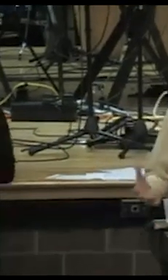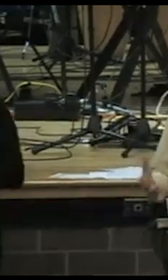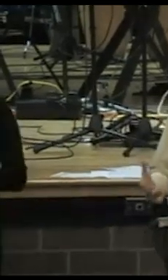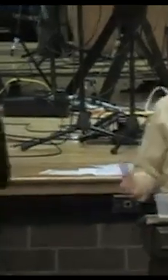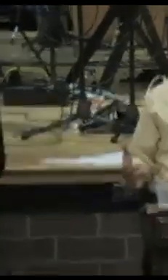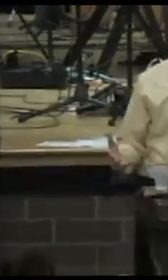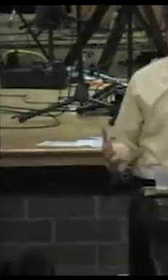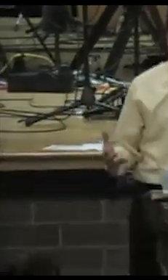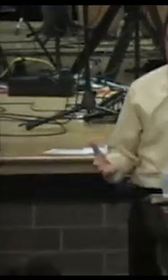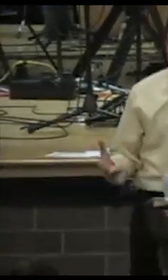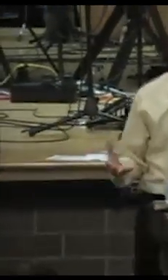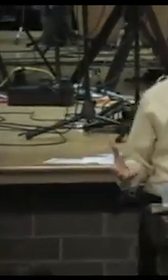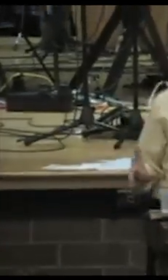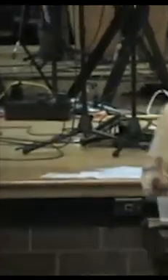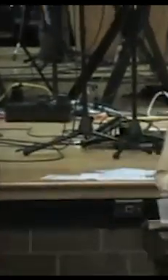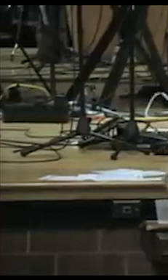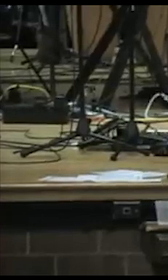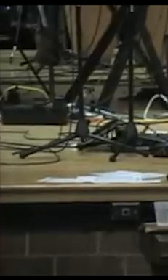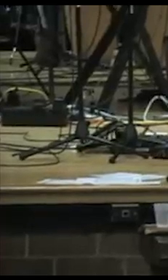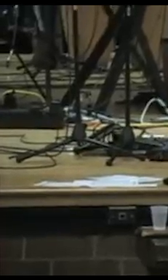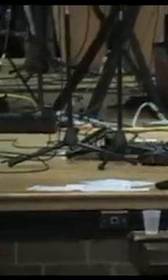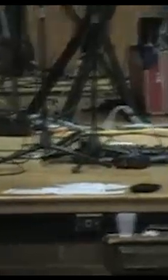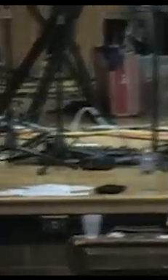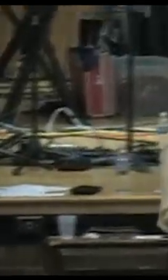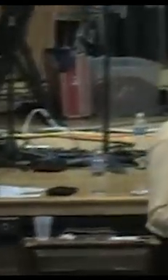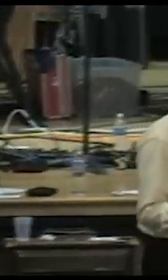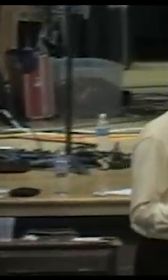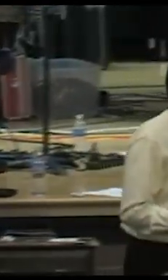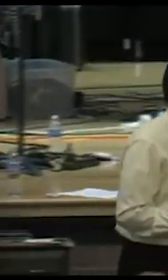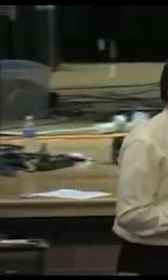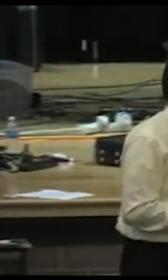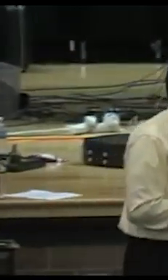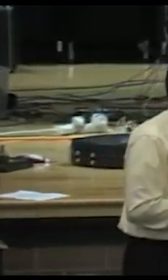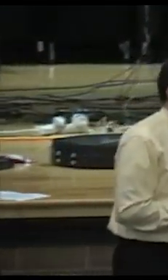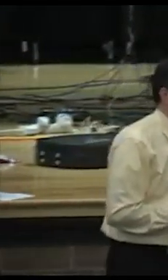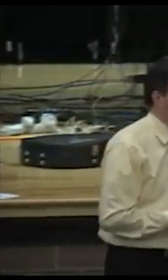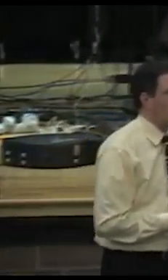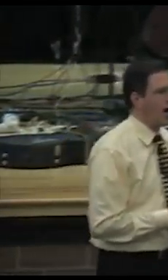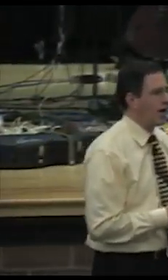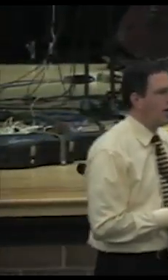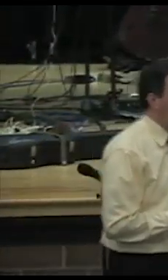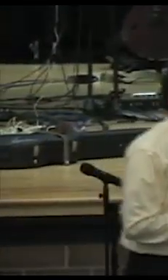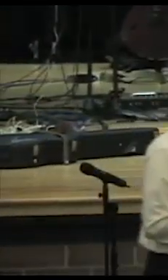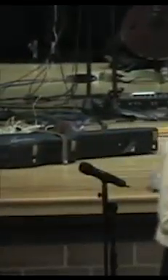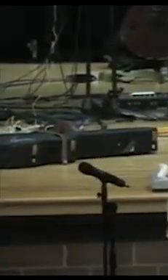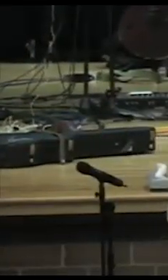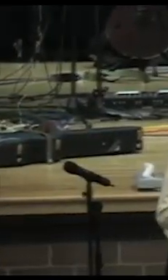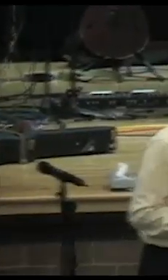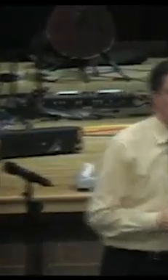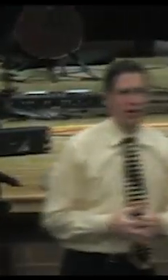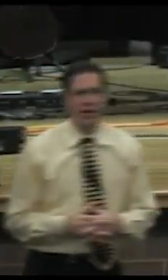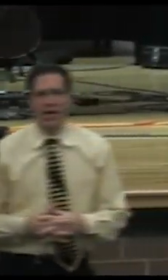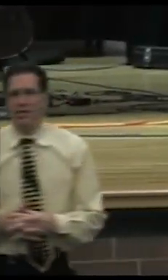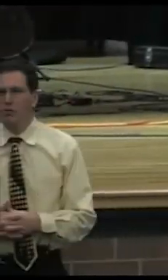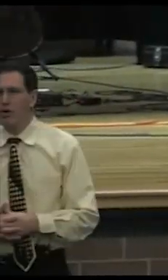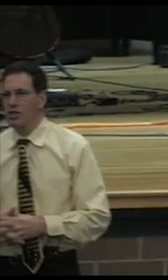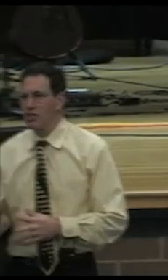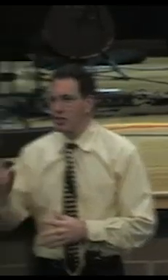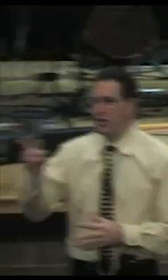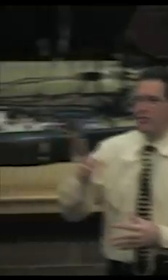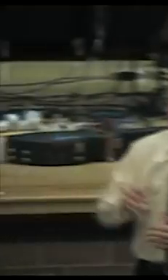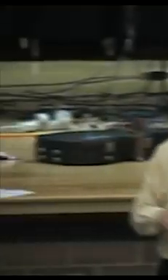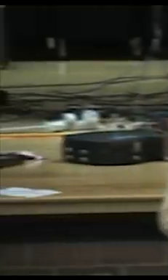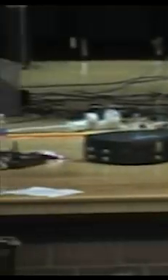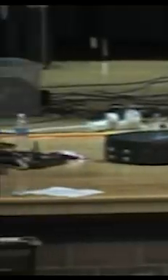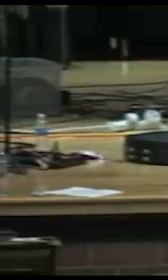you know, one of the biggest goals of a family is to raise godly children. I love Malachi. So God hates divorce. You know why He hates divorce?